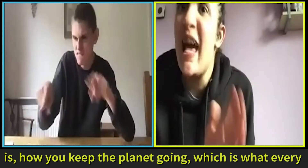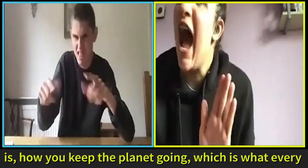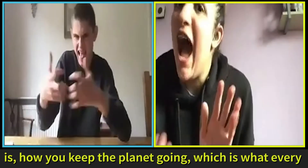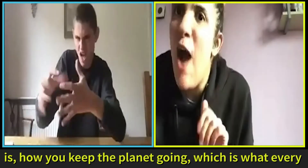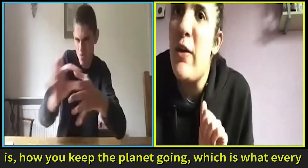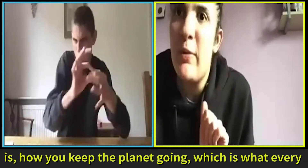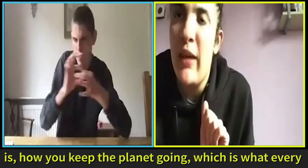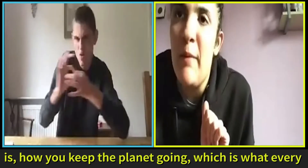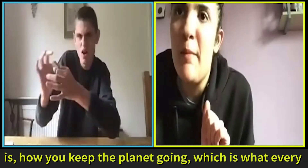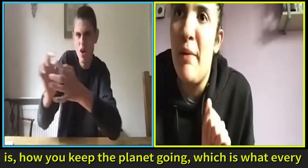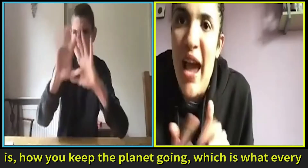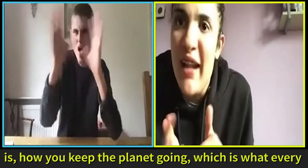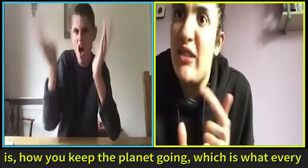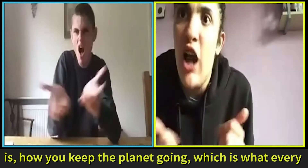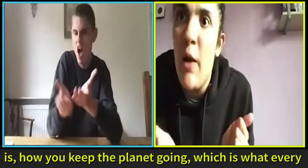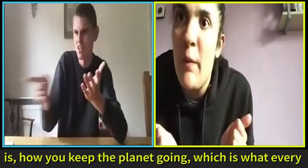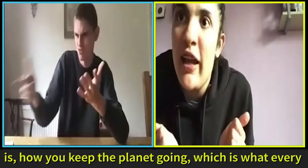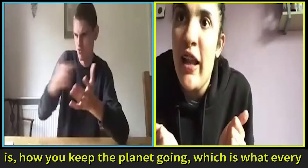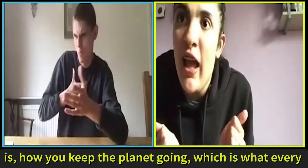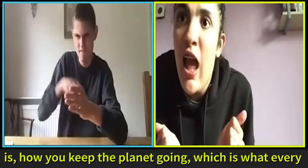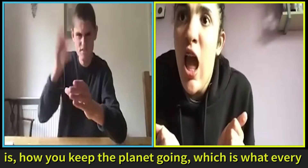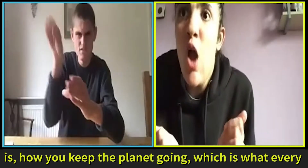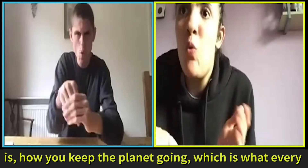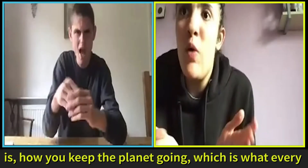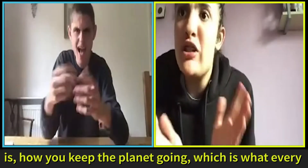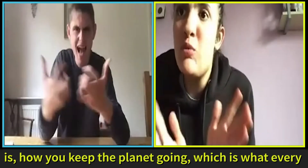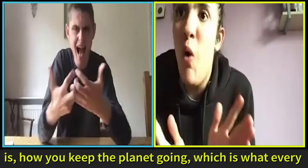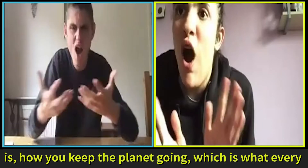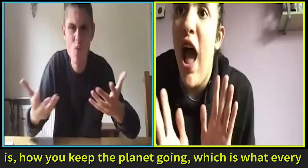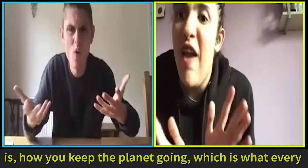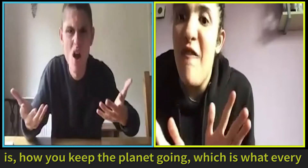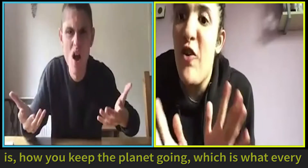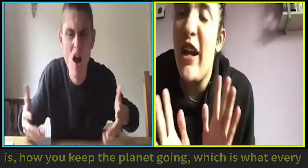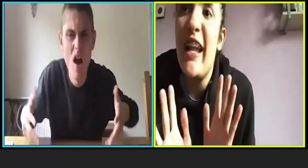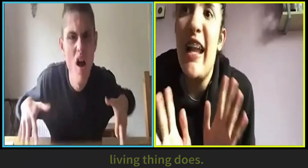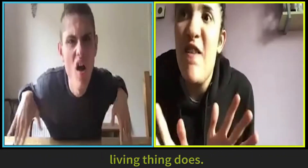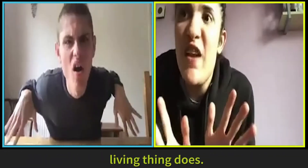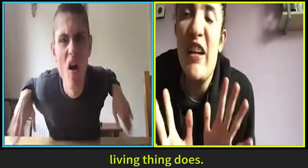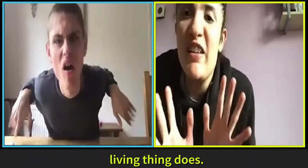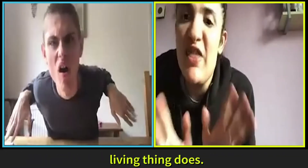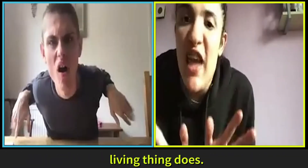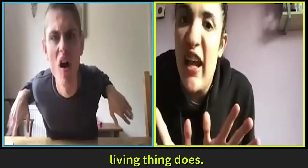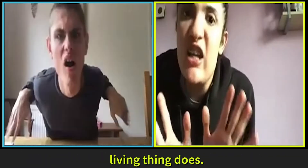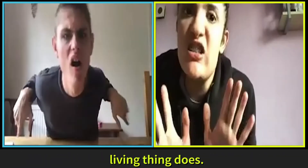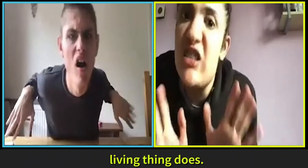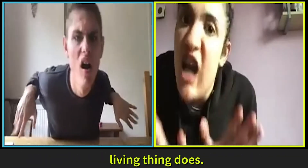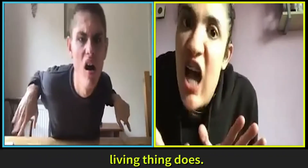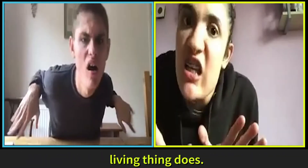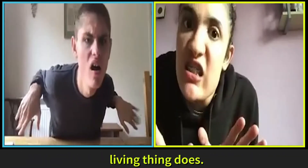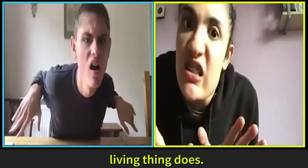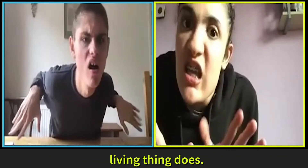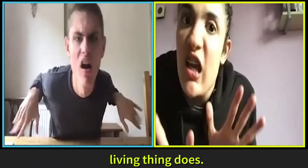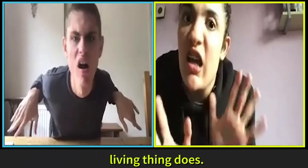how you keep the planet going, which is what every living thing does.